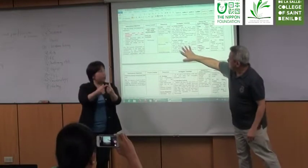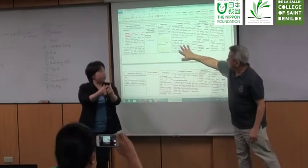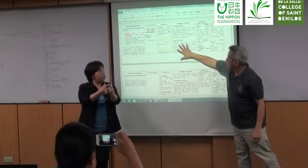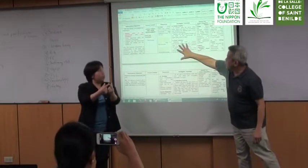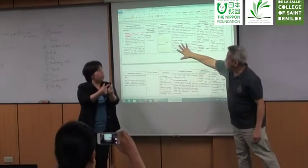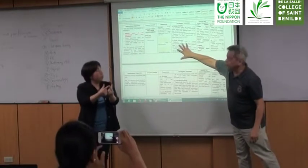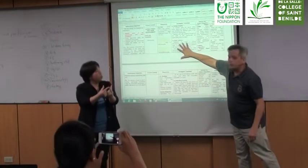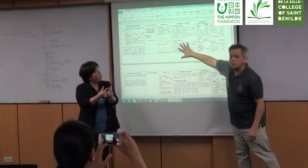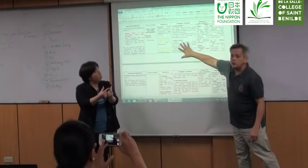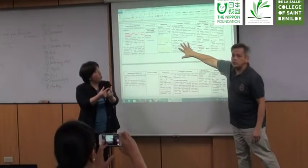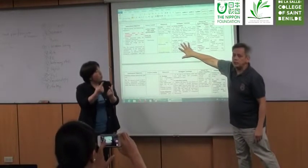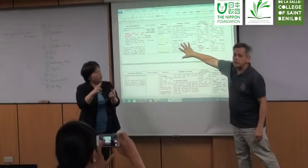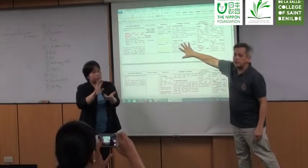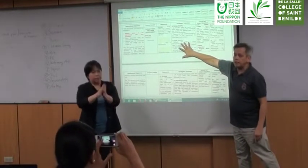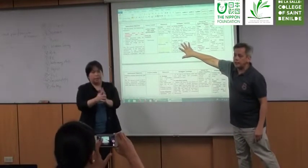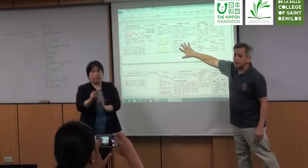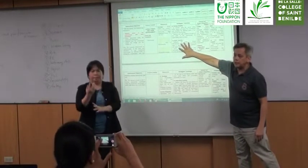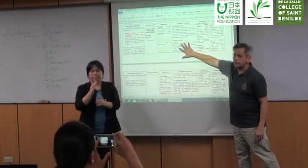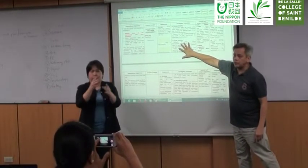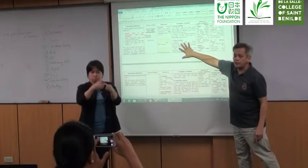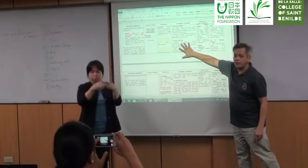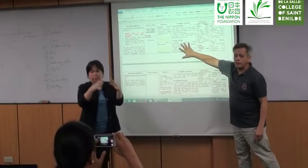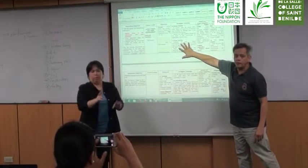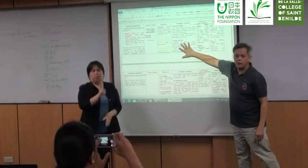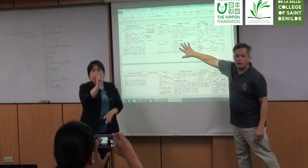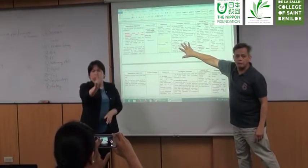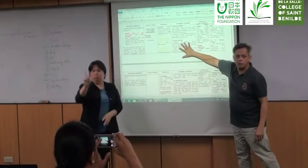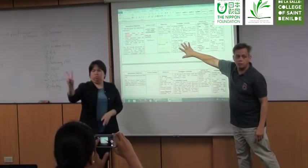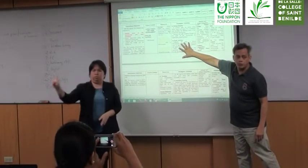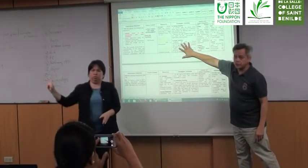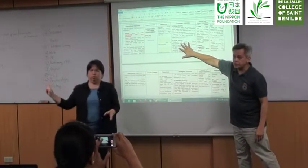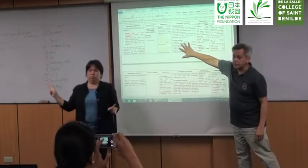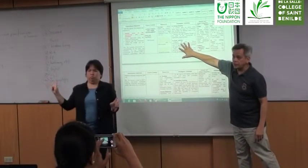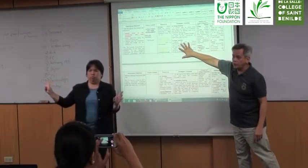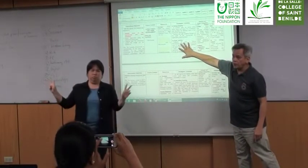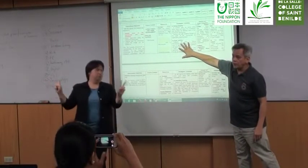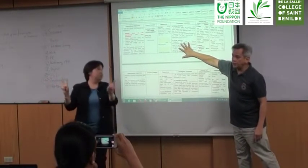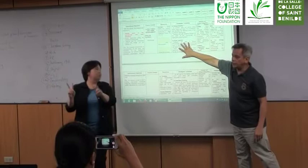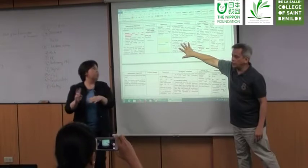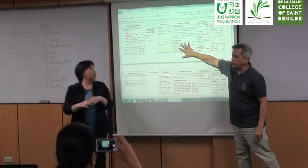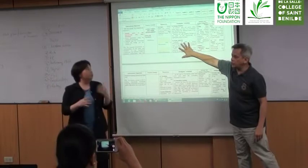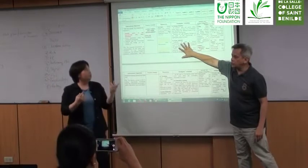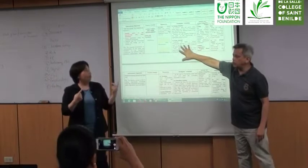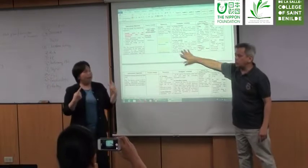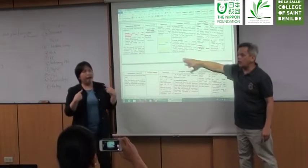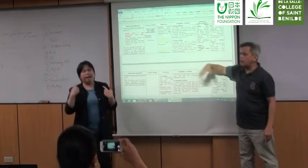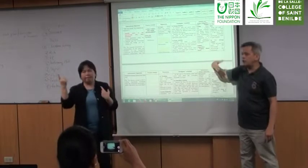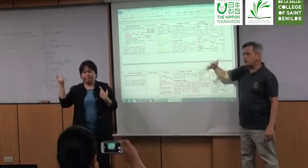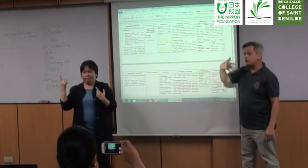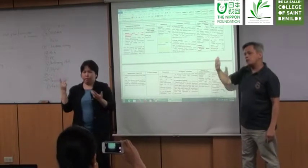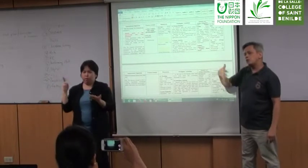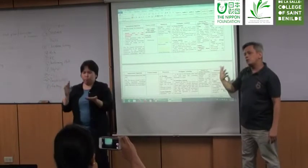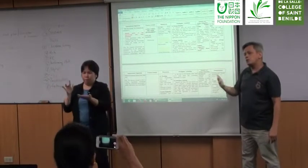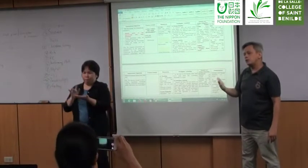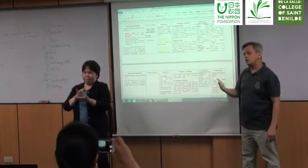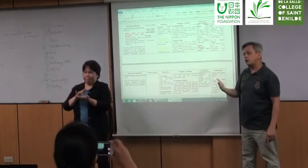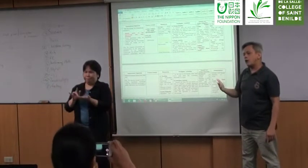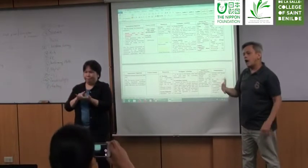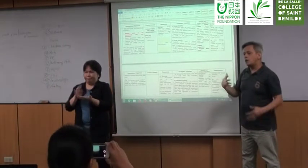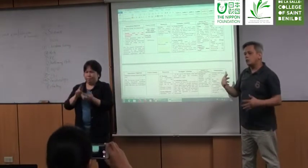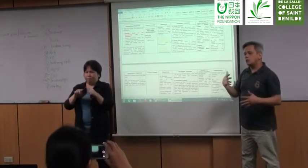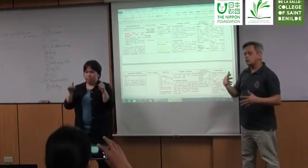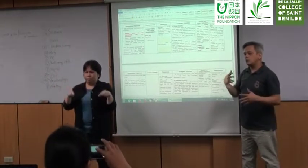them. These two will be using tablets or even computers where they're going to learn from the